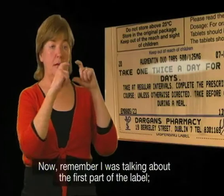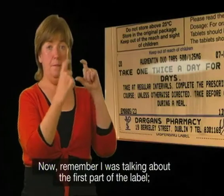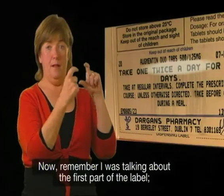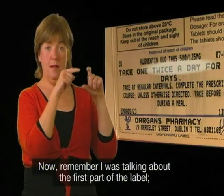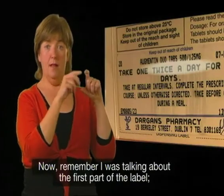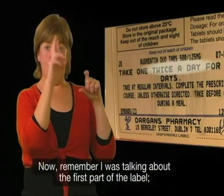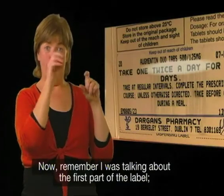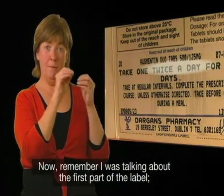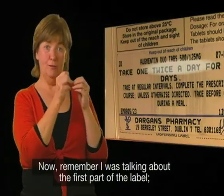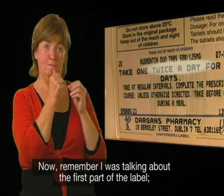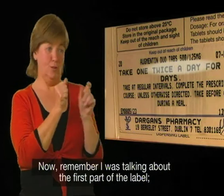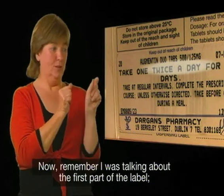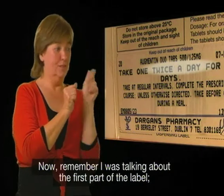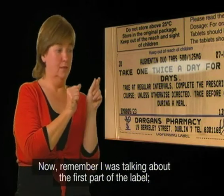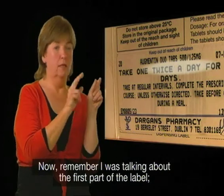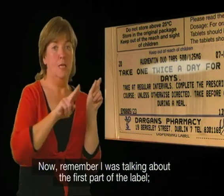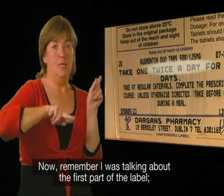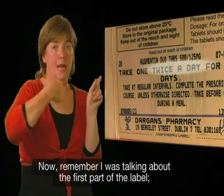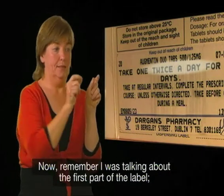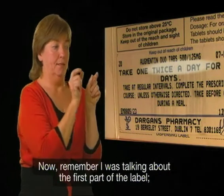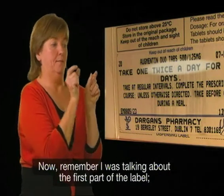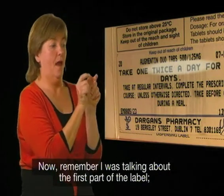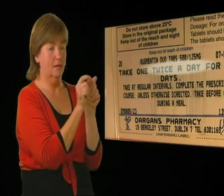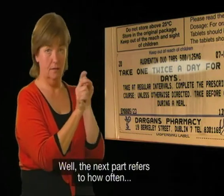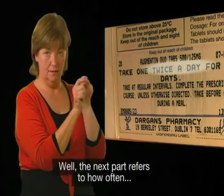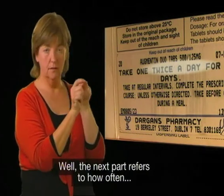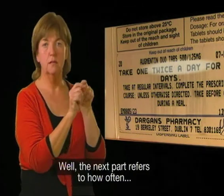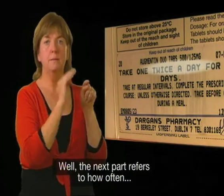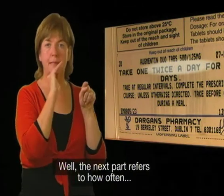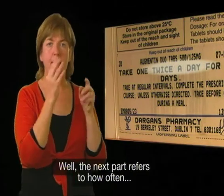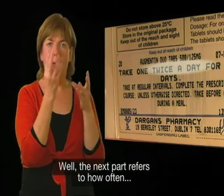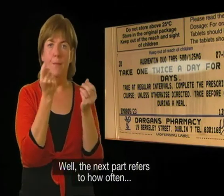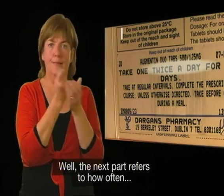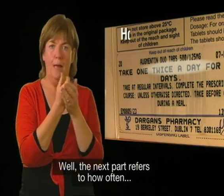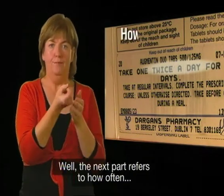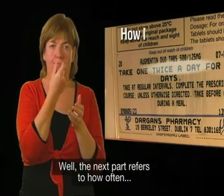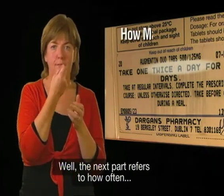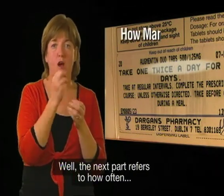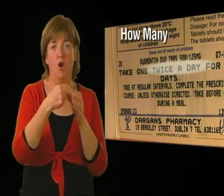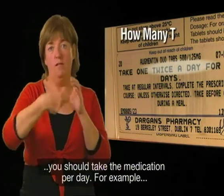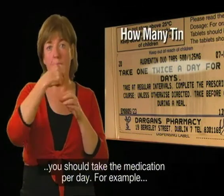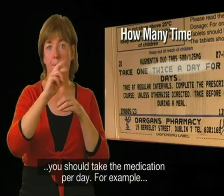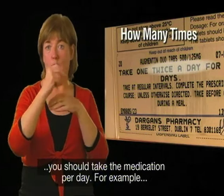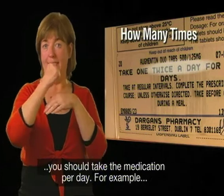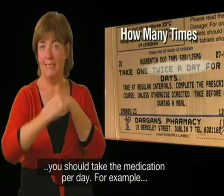Now, remember I was talking about the first part of the label? Well, the next part refers to how often you should take the medication per